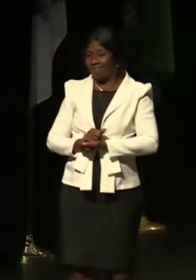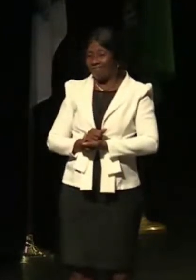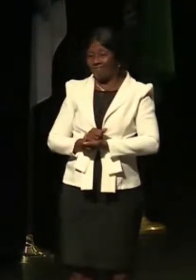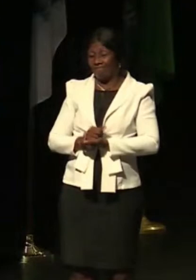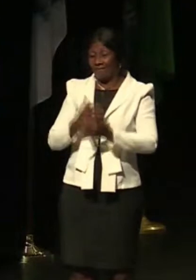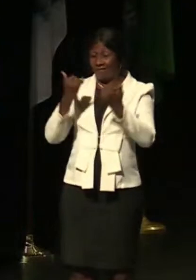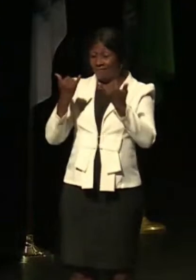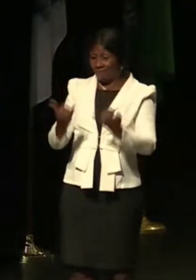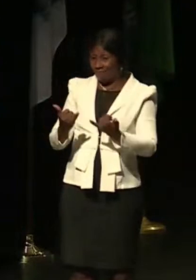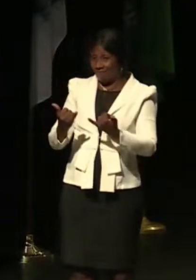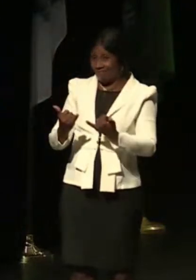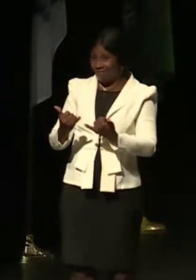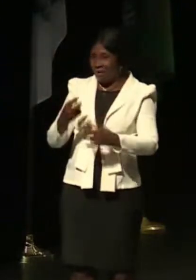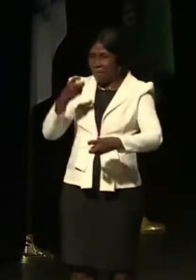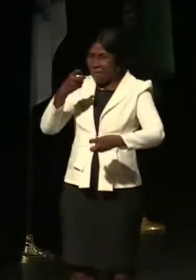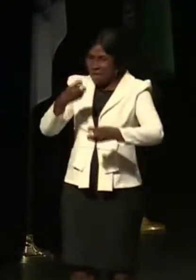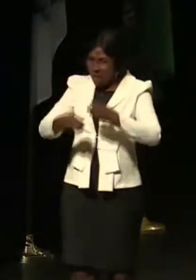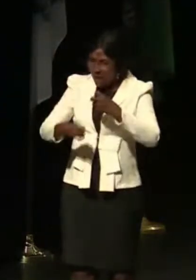little country.